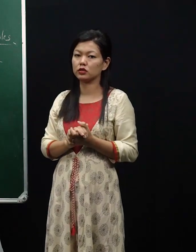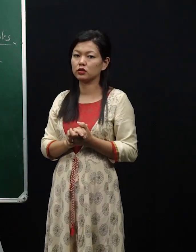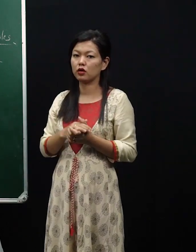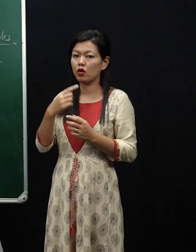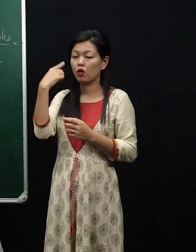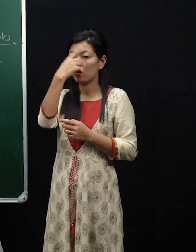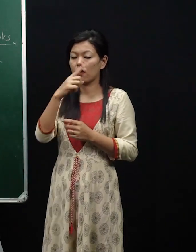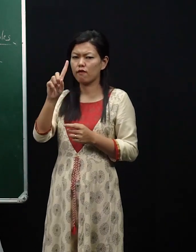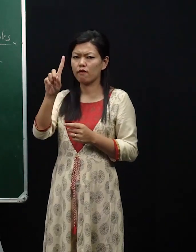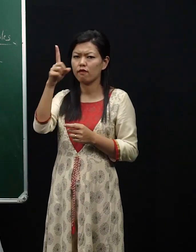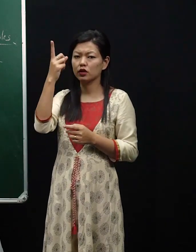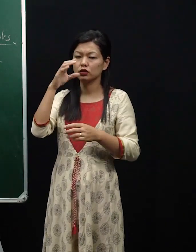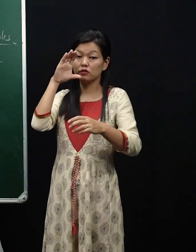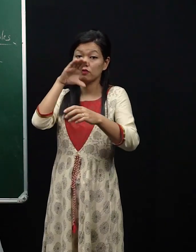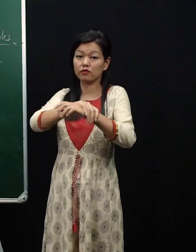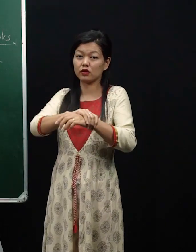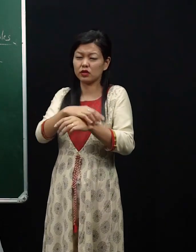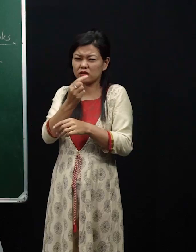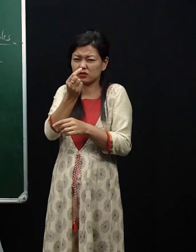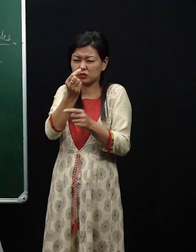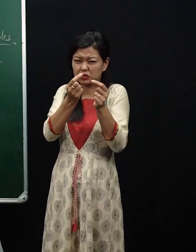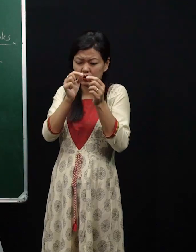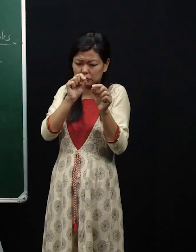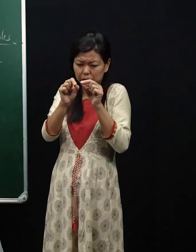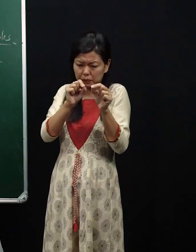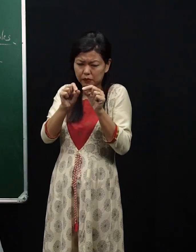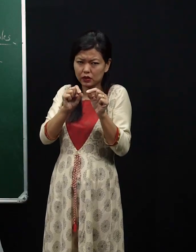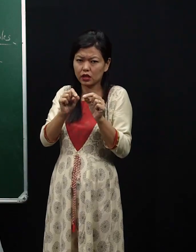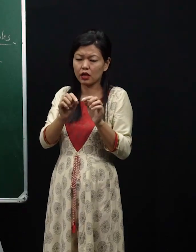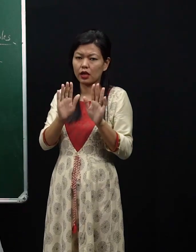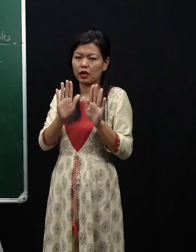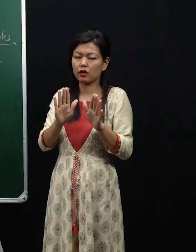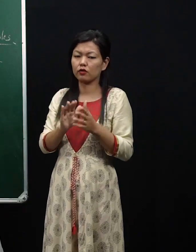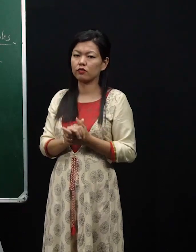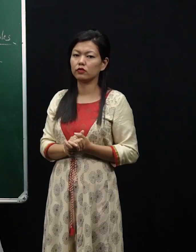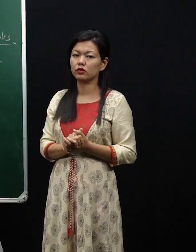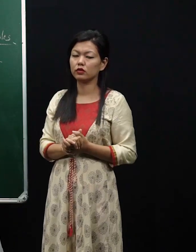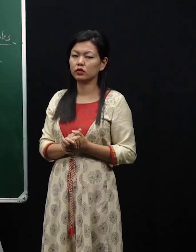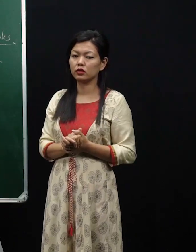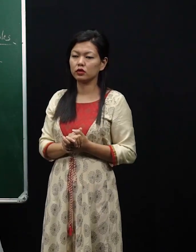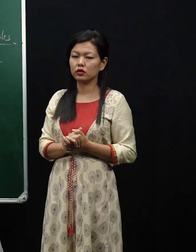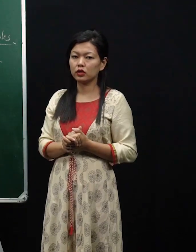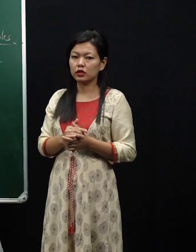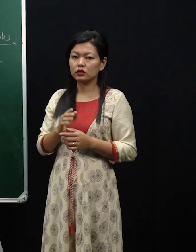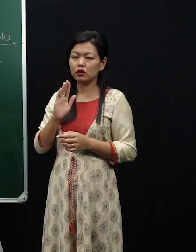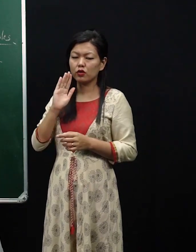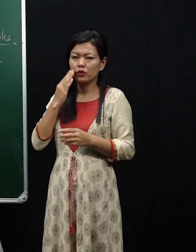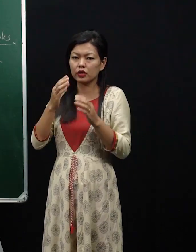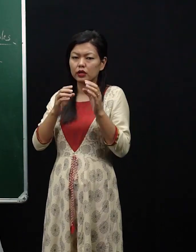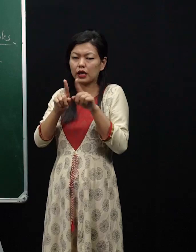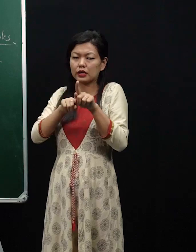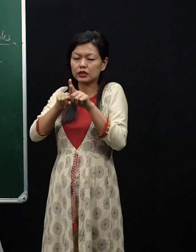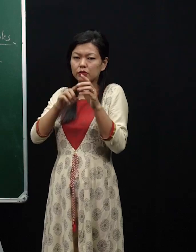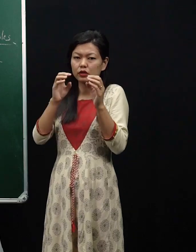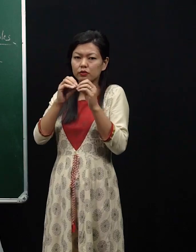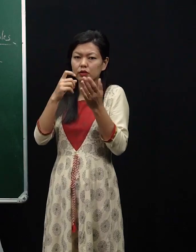particle where like matter, if we just break them, if we cut them, there will be at some point of time, there